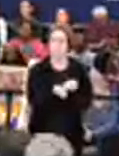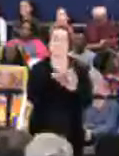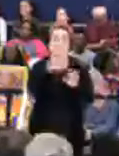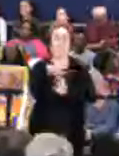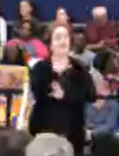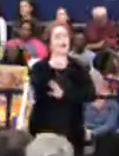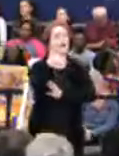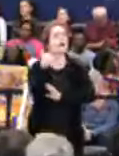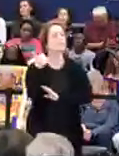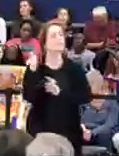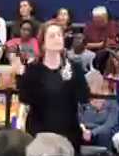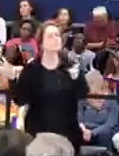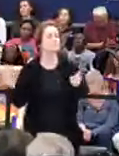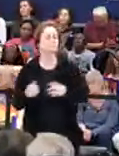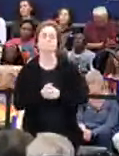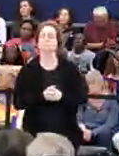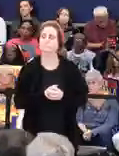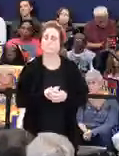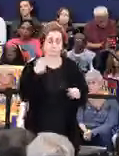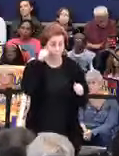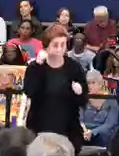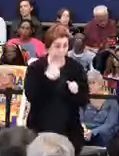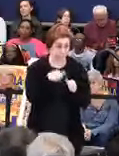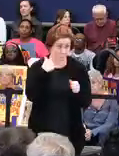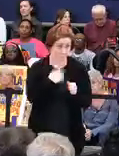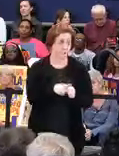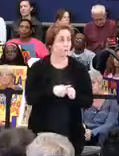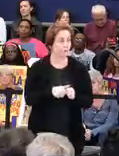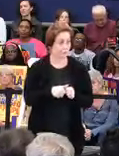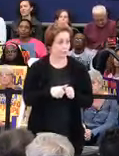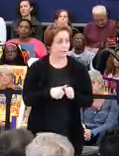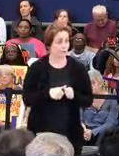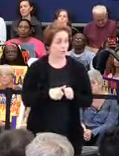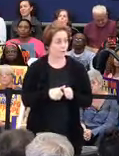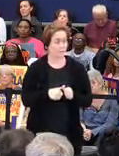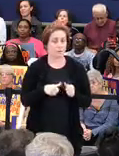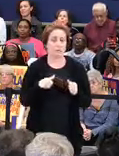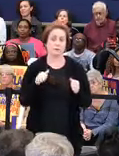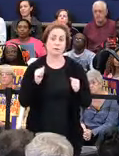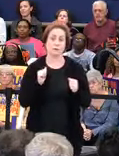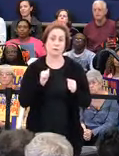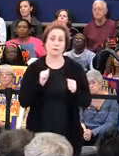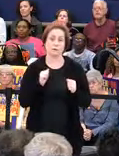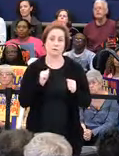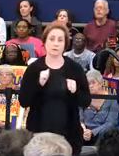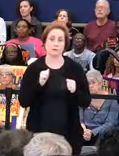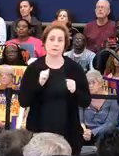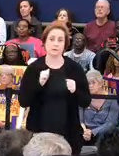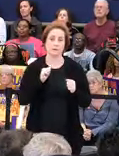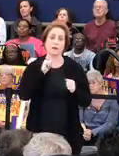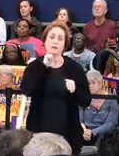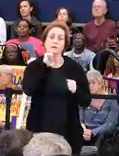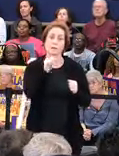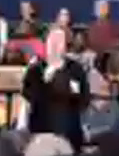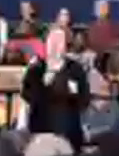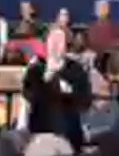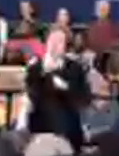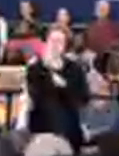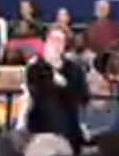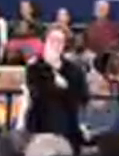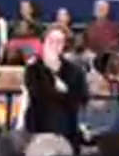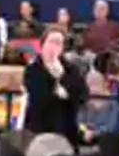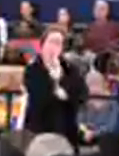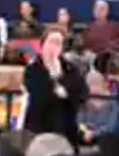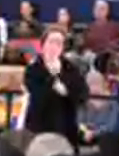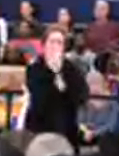other thing about this. Let us remember, there is not one aspect of progress